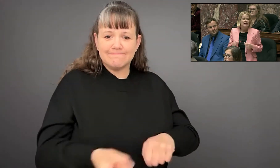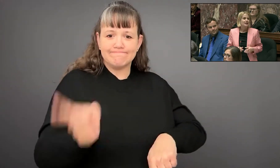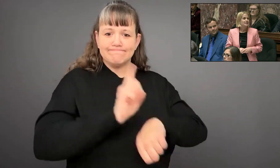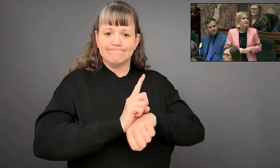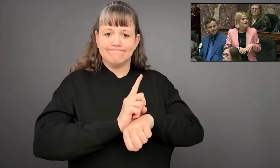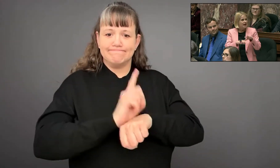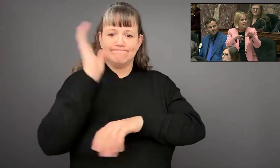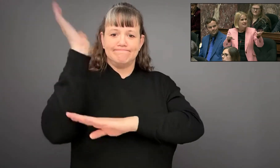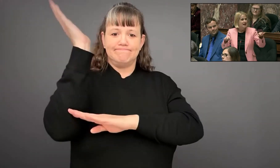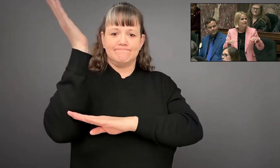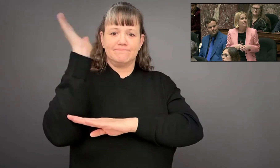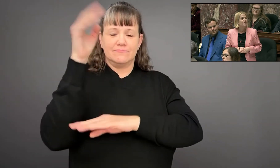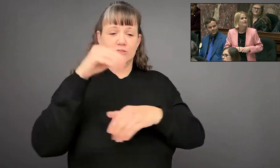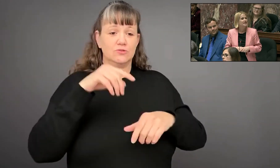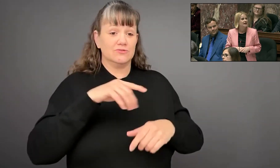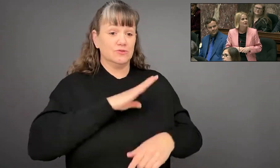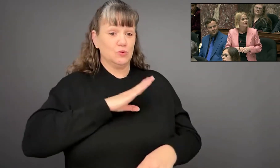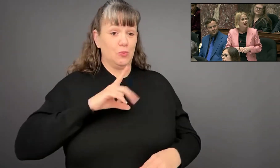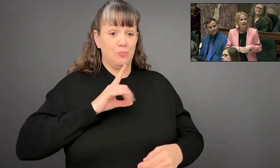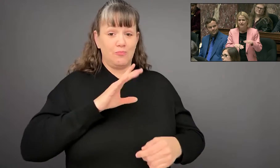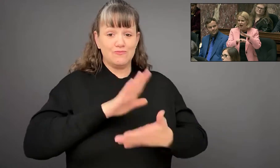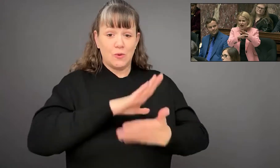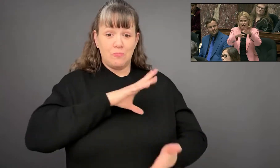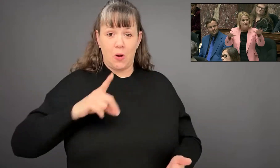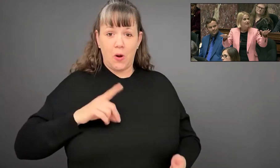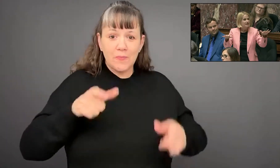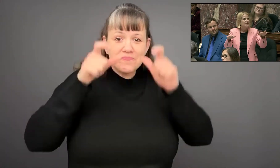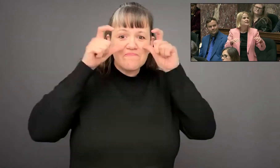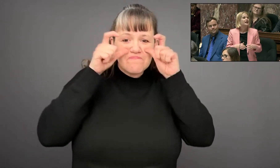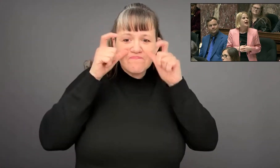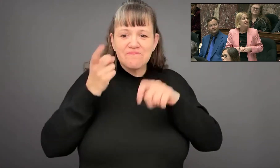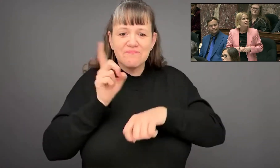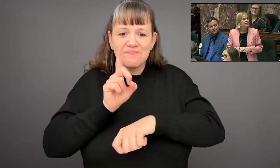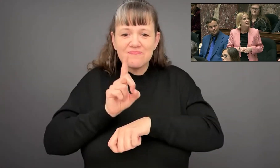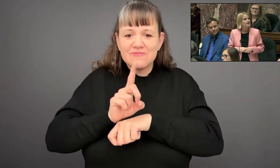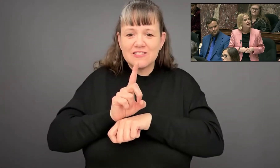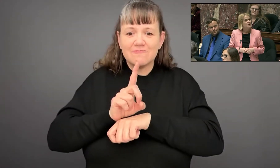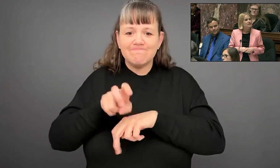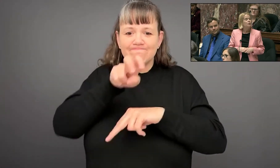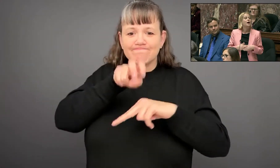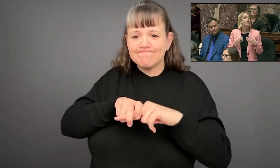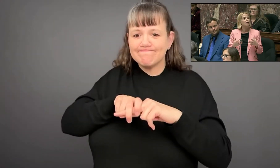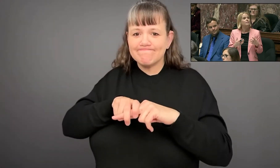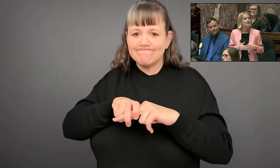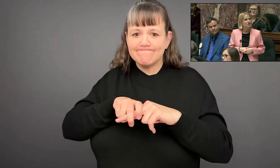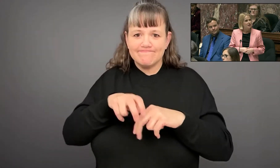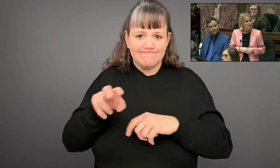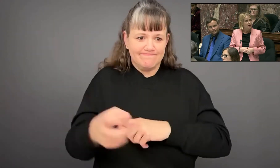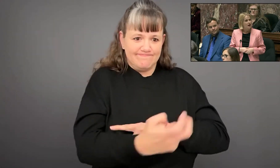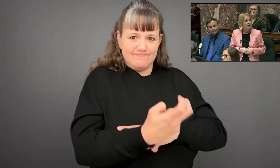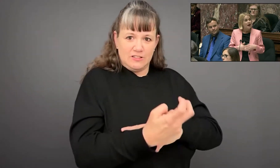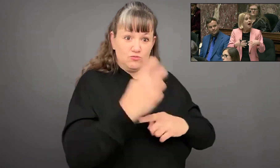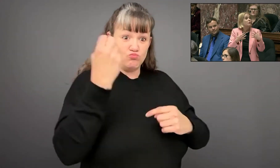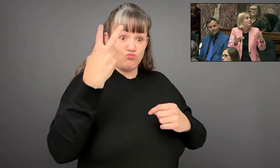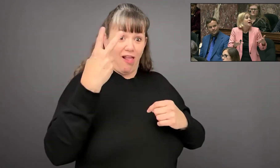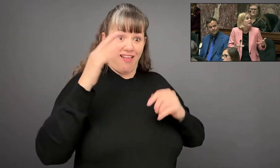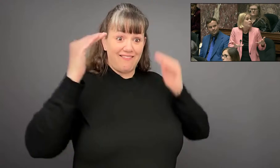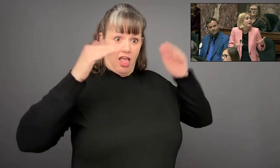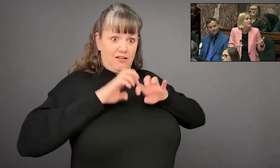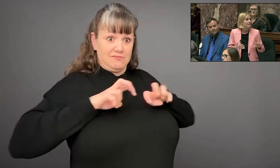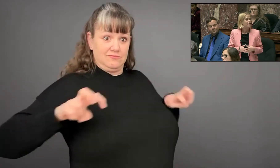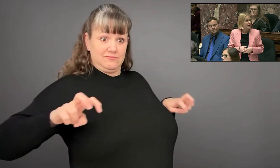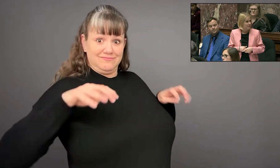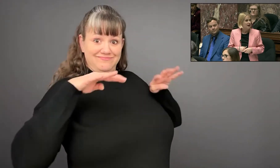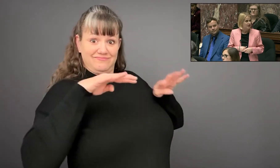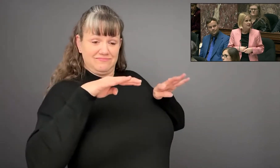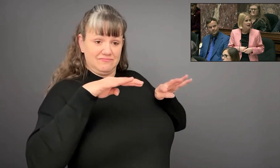his glasses, came and sat in front of a table of a dozen adults to tell us what our budget, how it meant, what